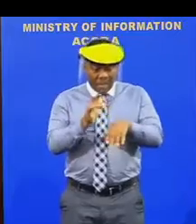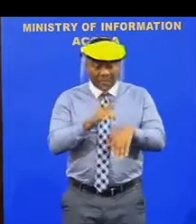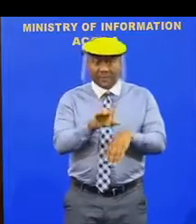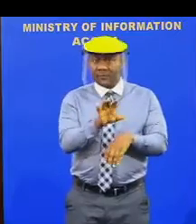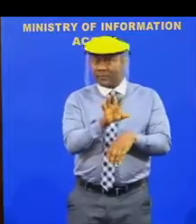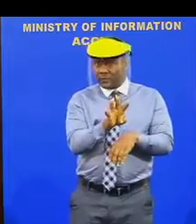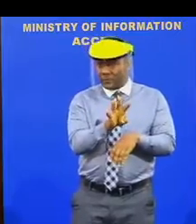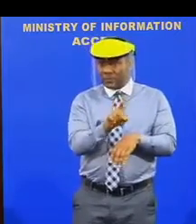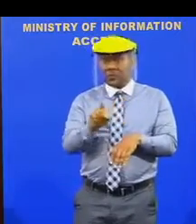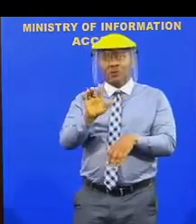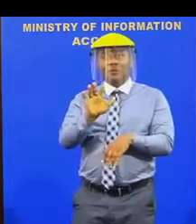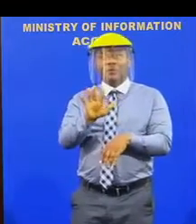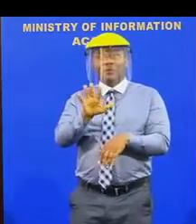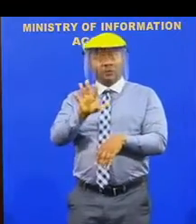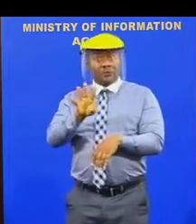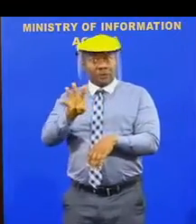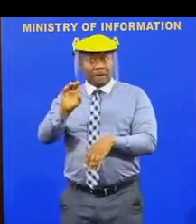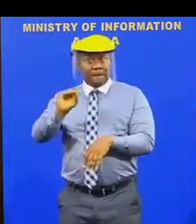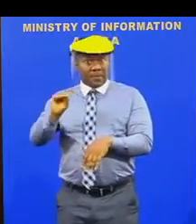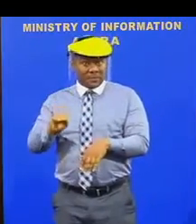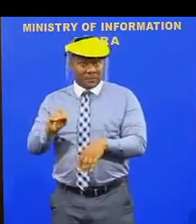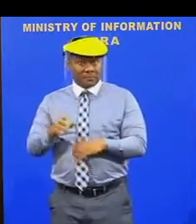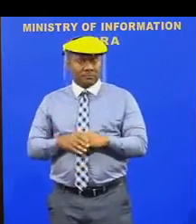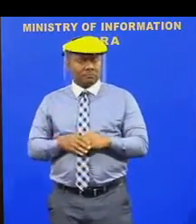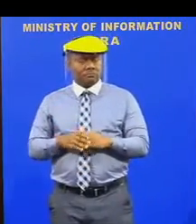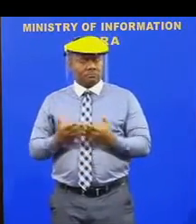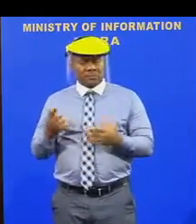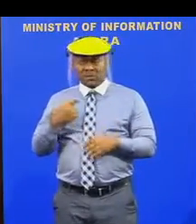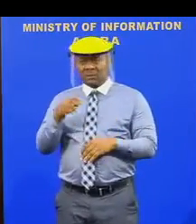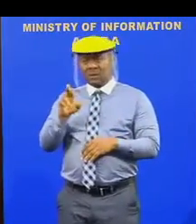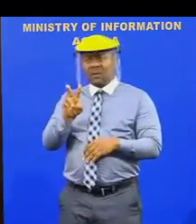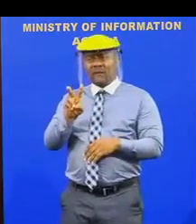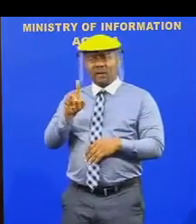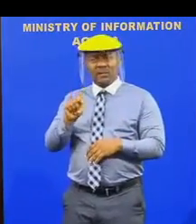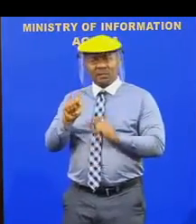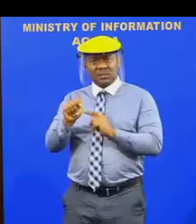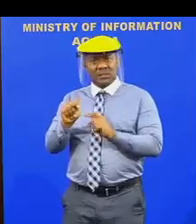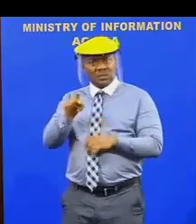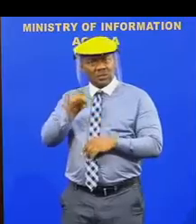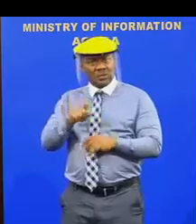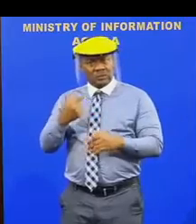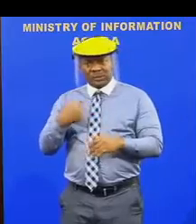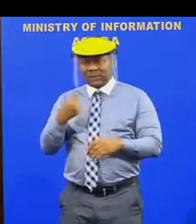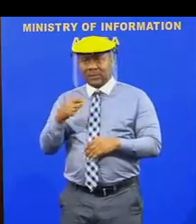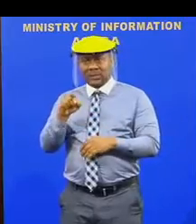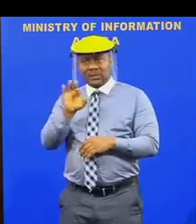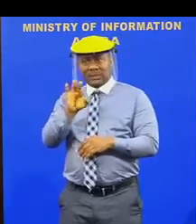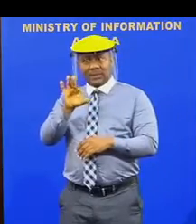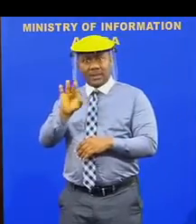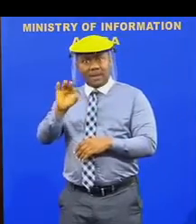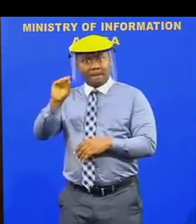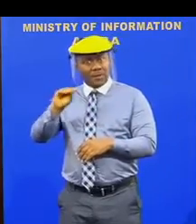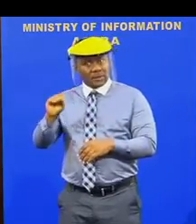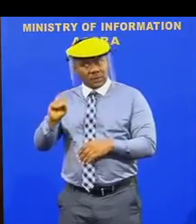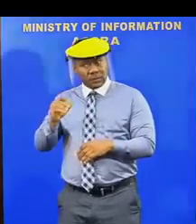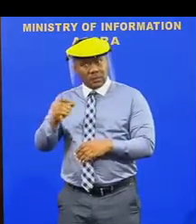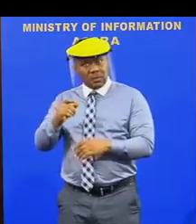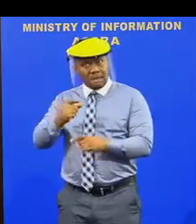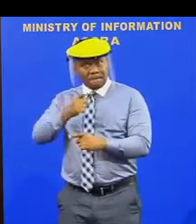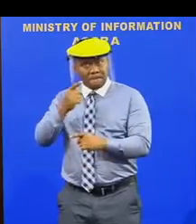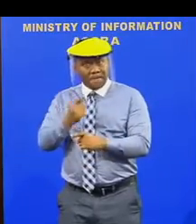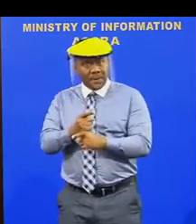54%. Please bear in mind that I said an RDT that is validated should be 99% before it is considered acceptable